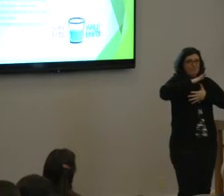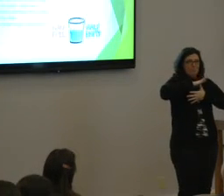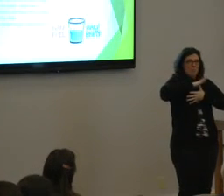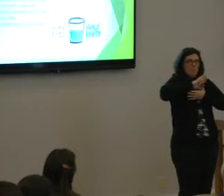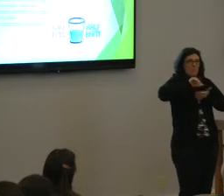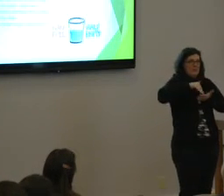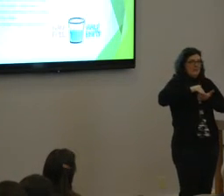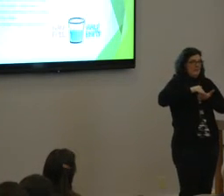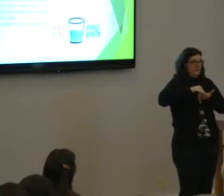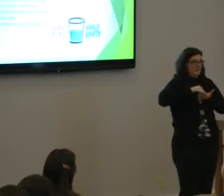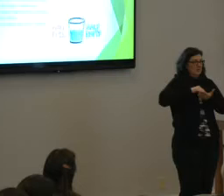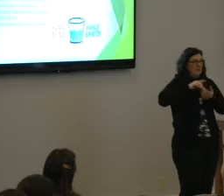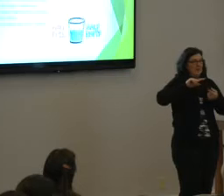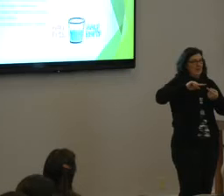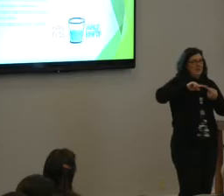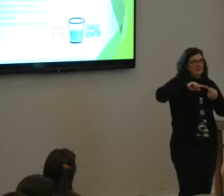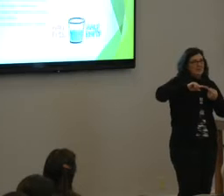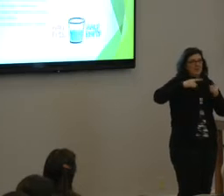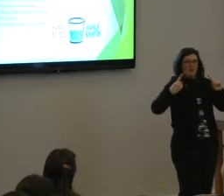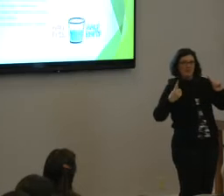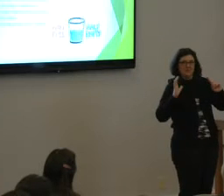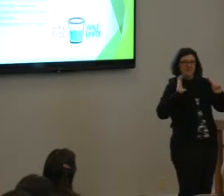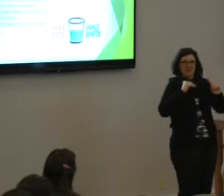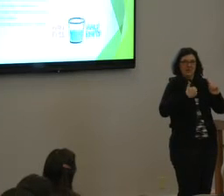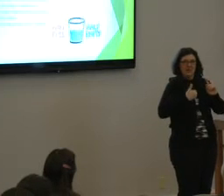side of our core pain.